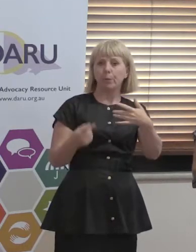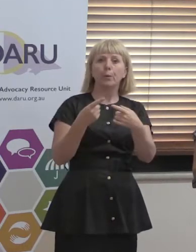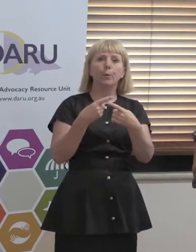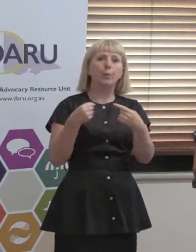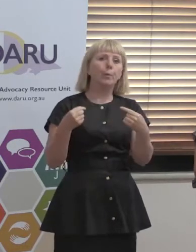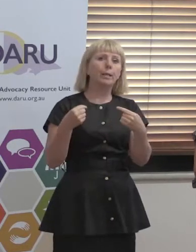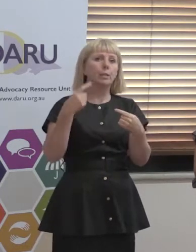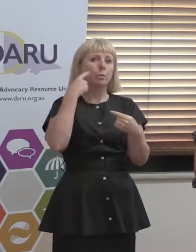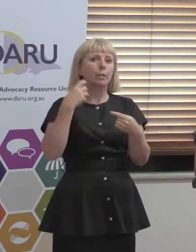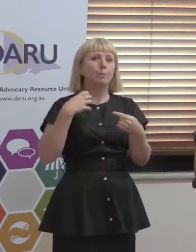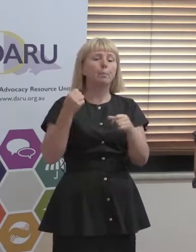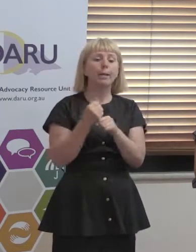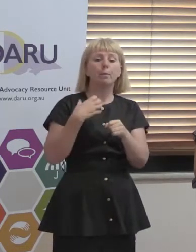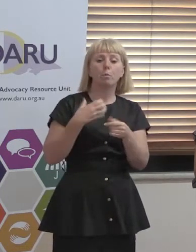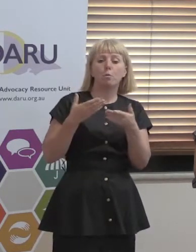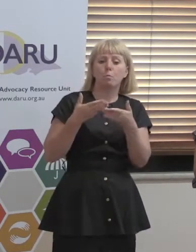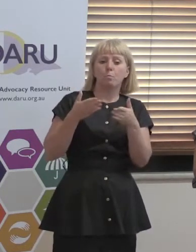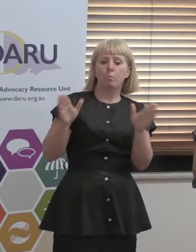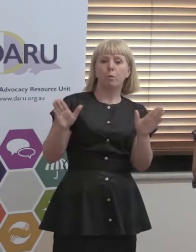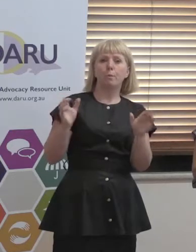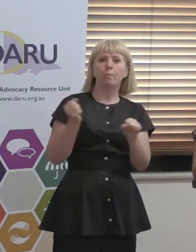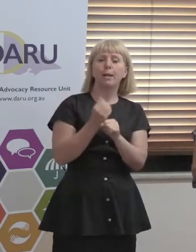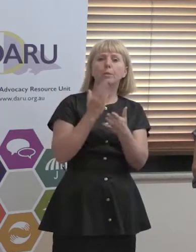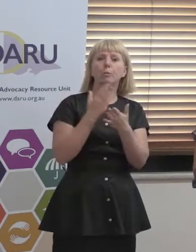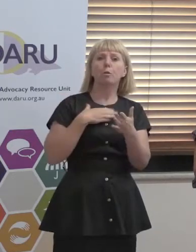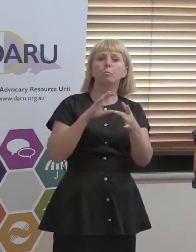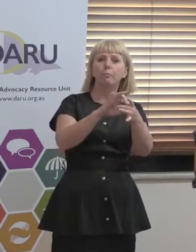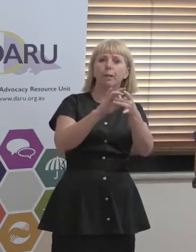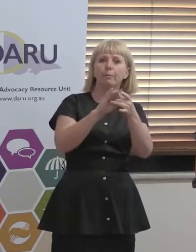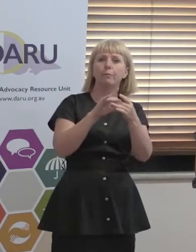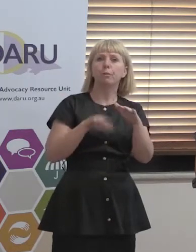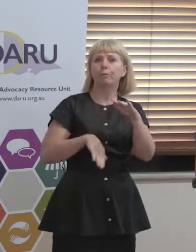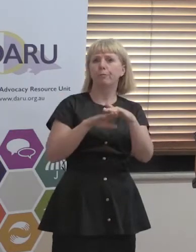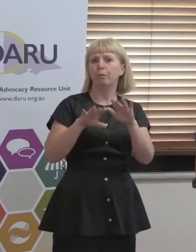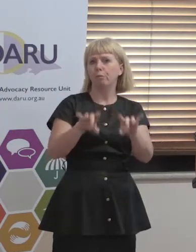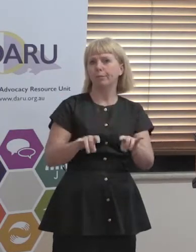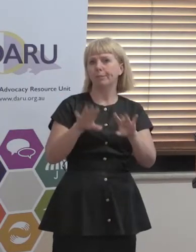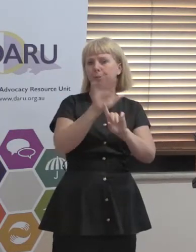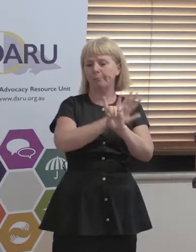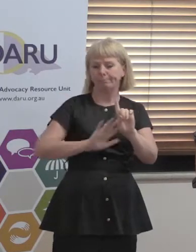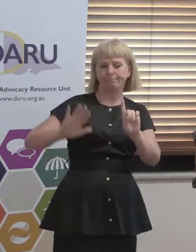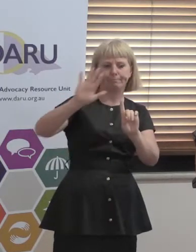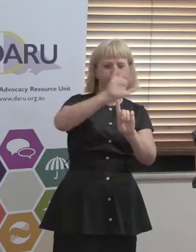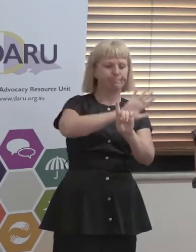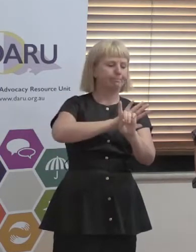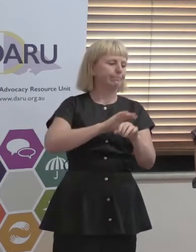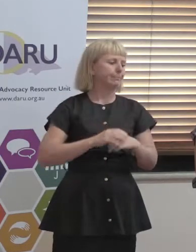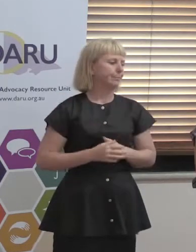broaden the content, and we've included now information relevant to all the different states and